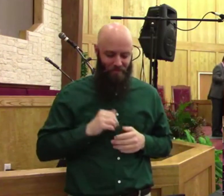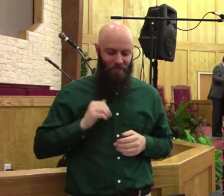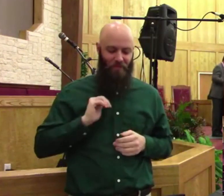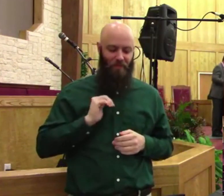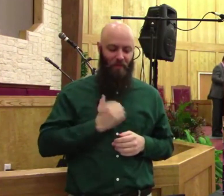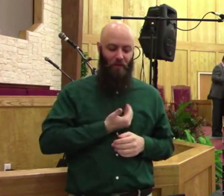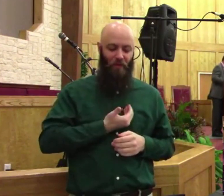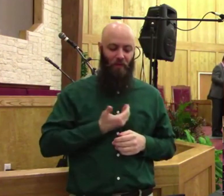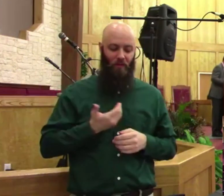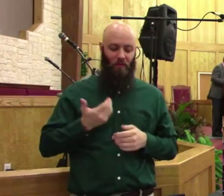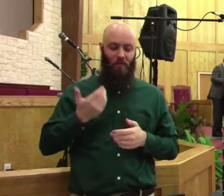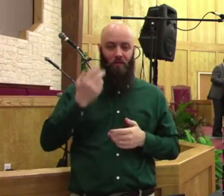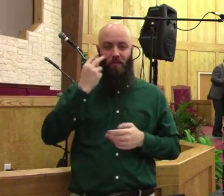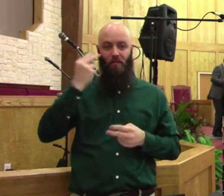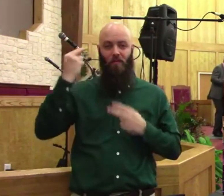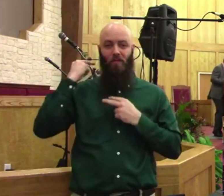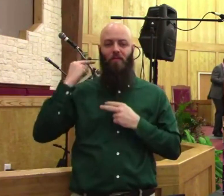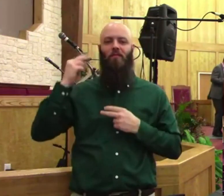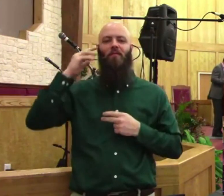Fathers,